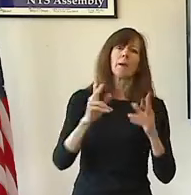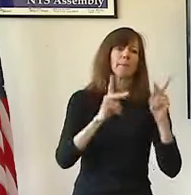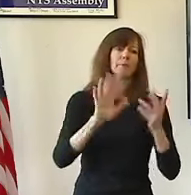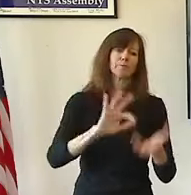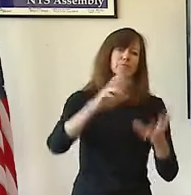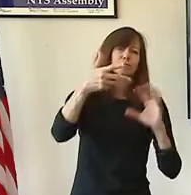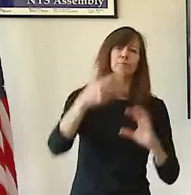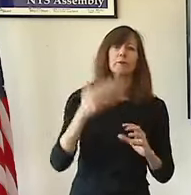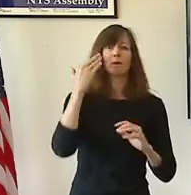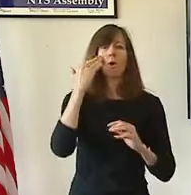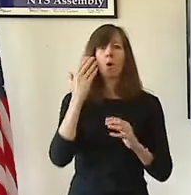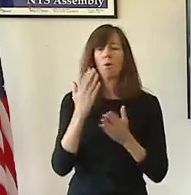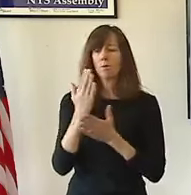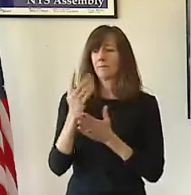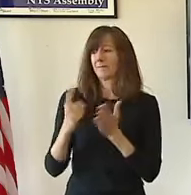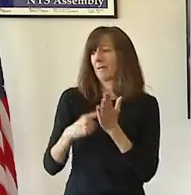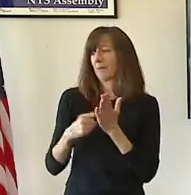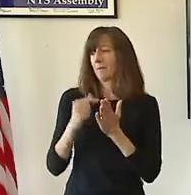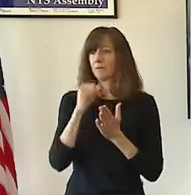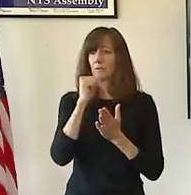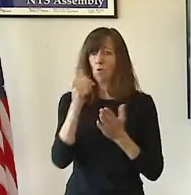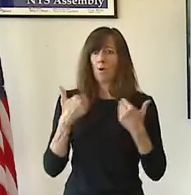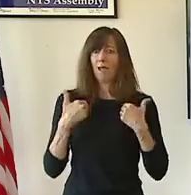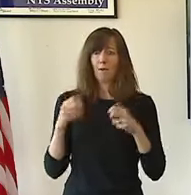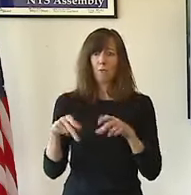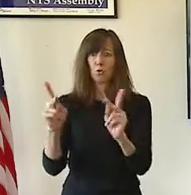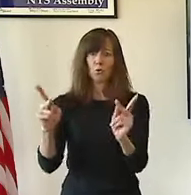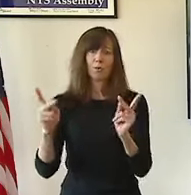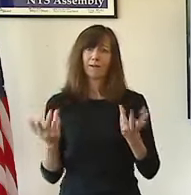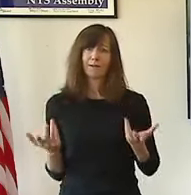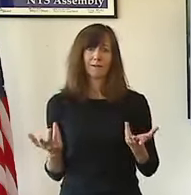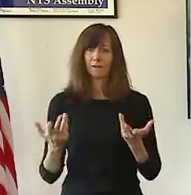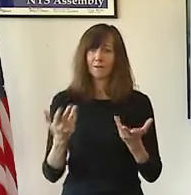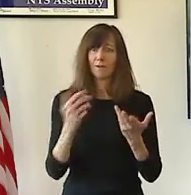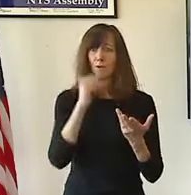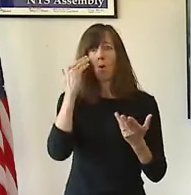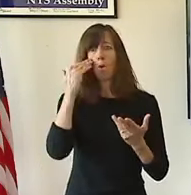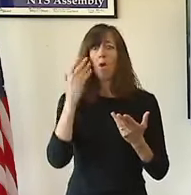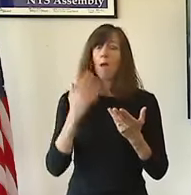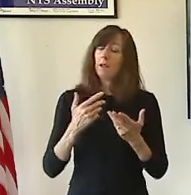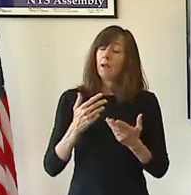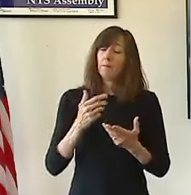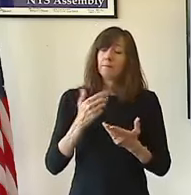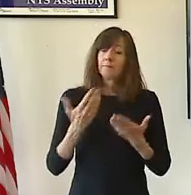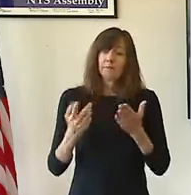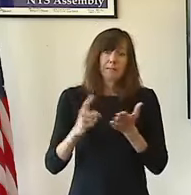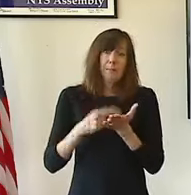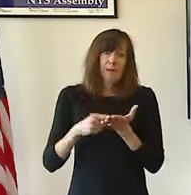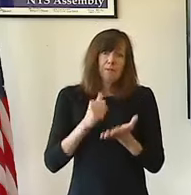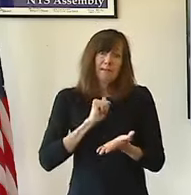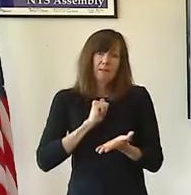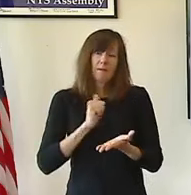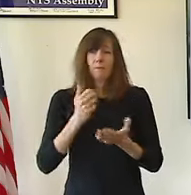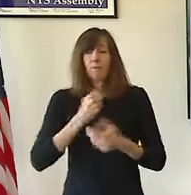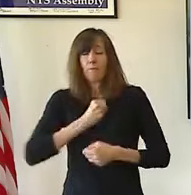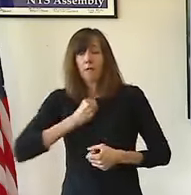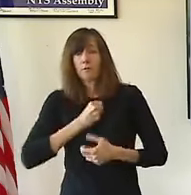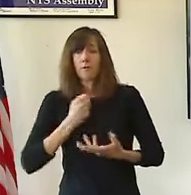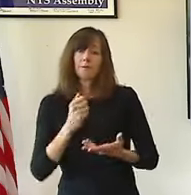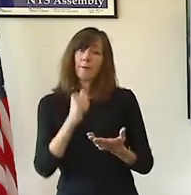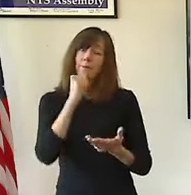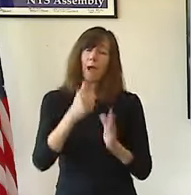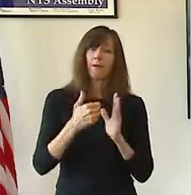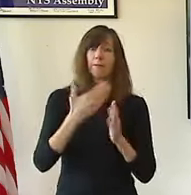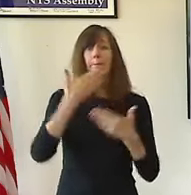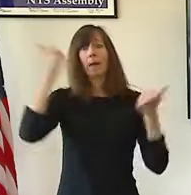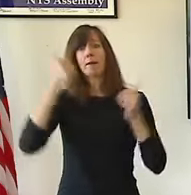not going to happen. I apologize if at times I'm not the best example of that. I hope you would too, because those people who have complained that maybe I didn't wear a